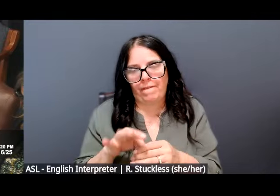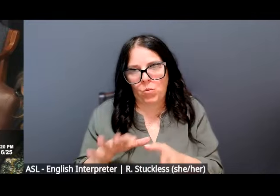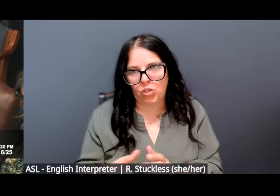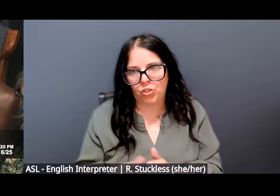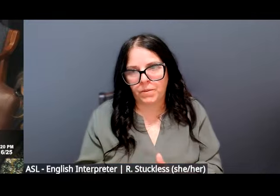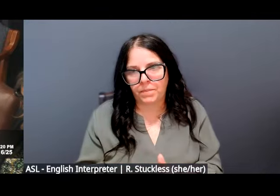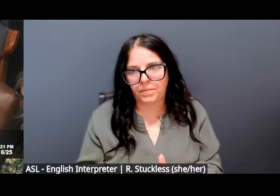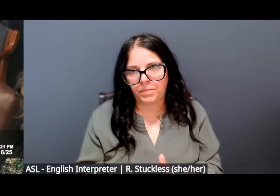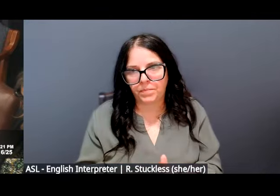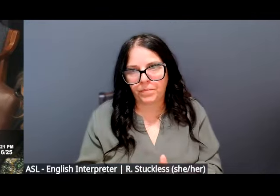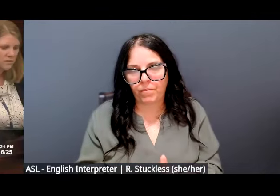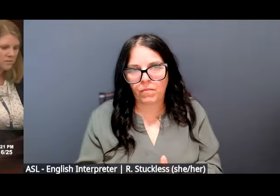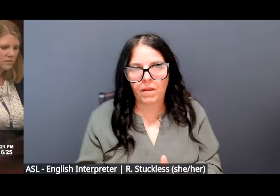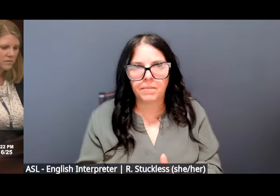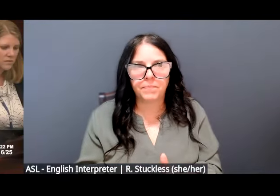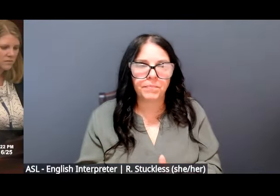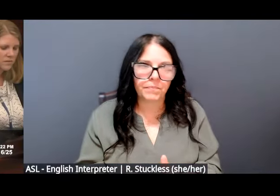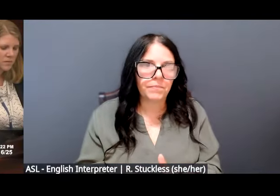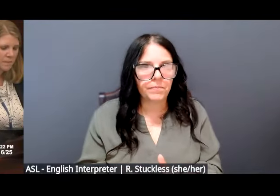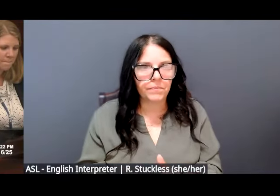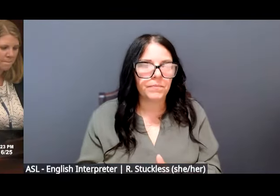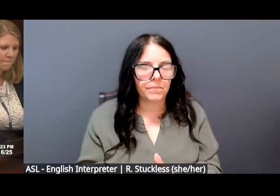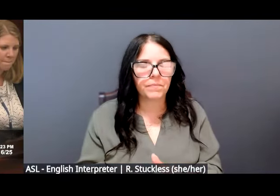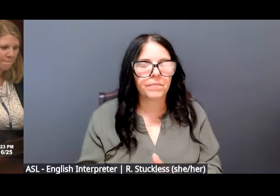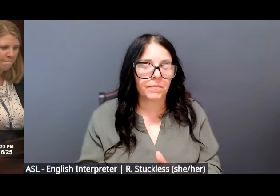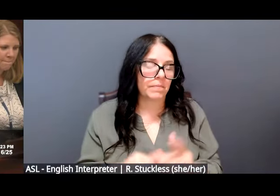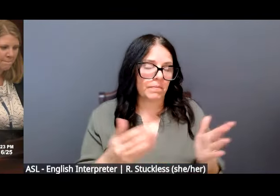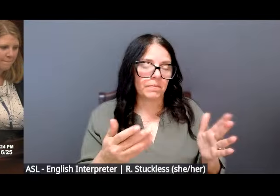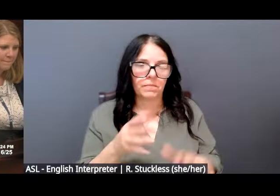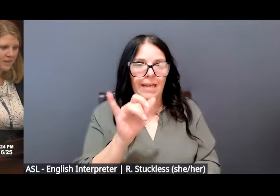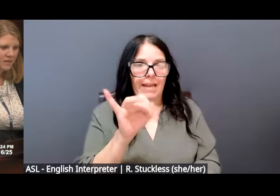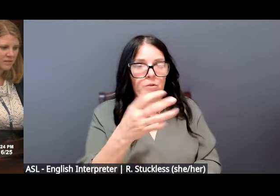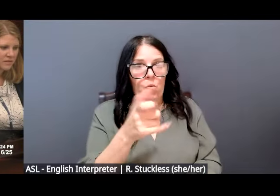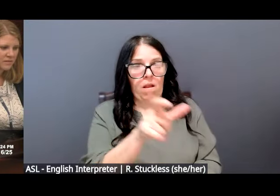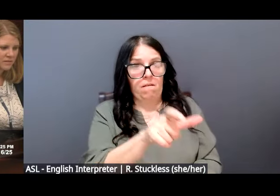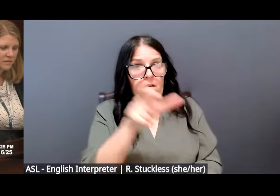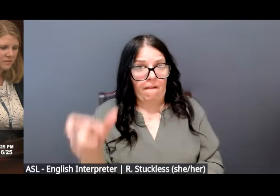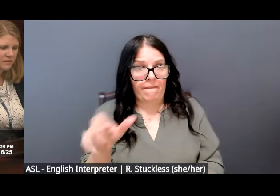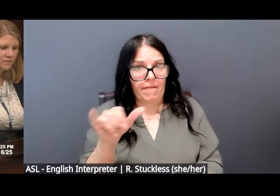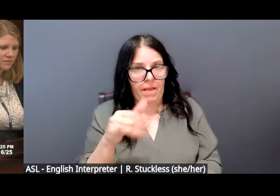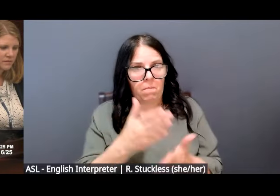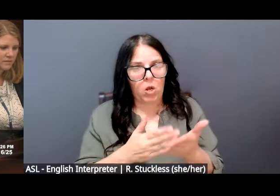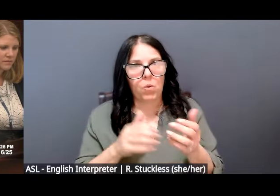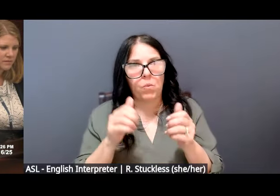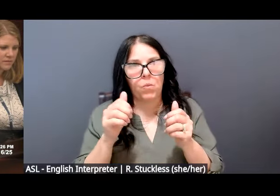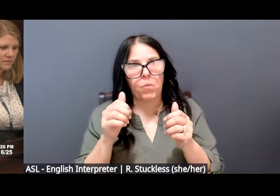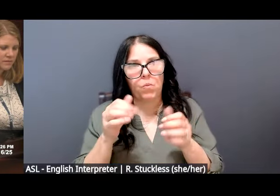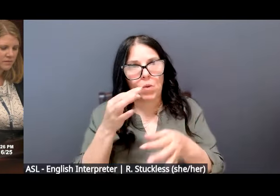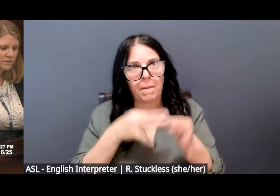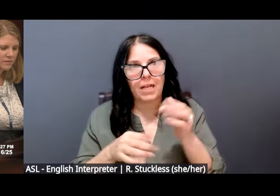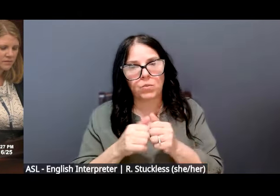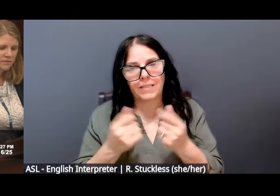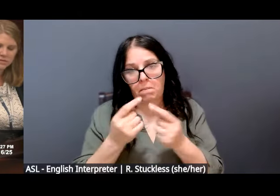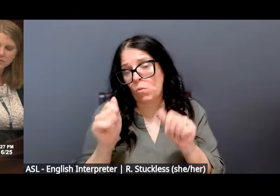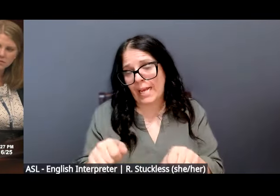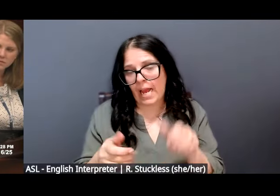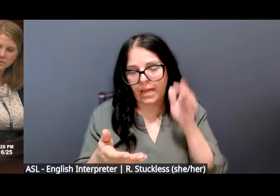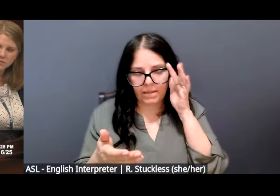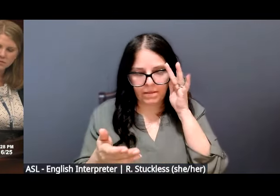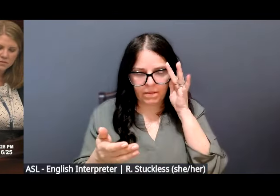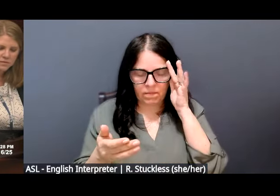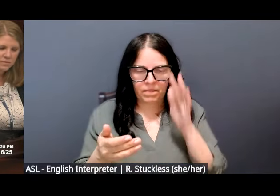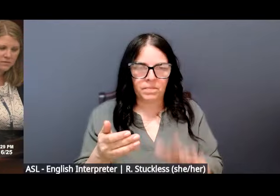Yeah, I mean, if that's something, if we want to eliminate that, we can, and replace it with something we can,